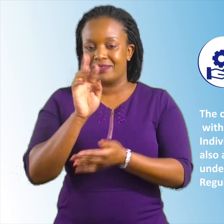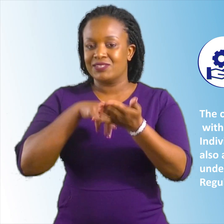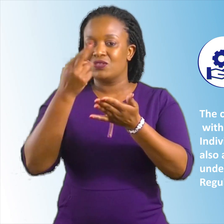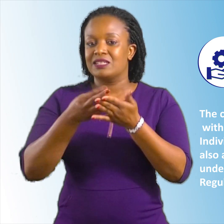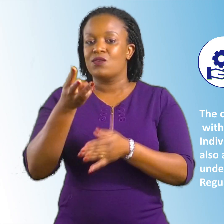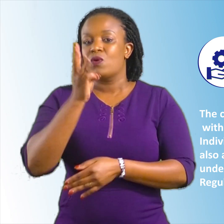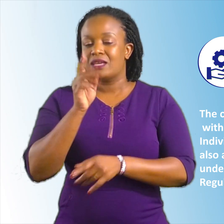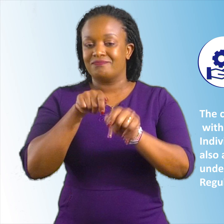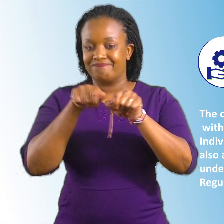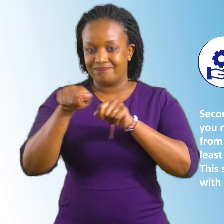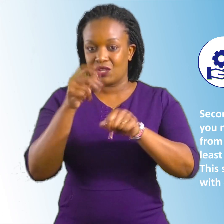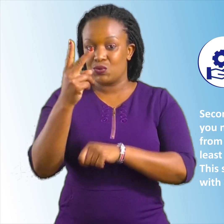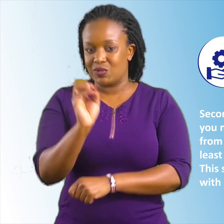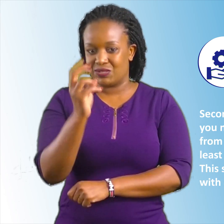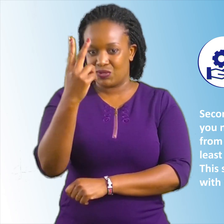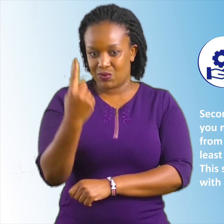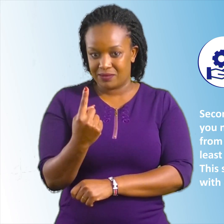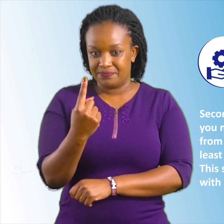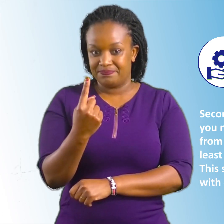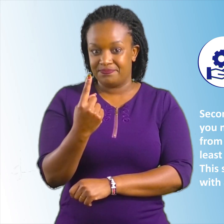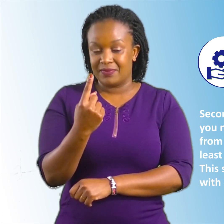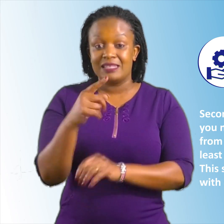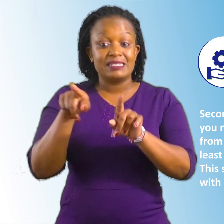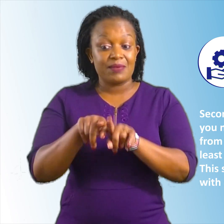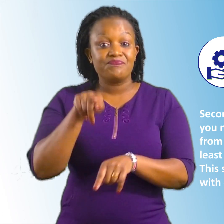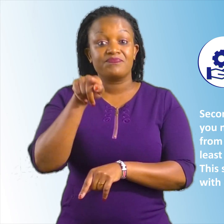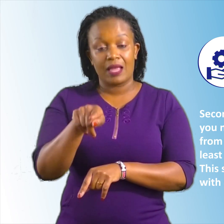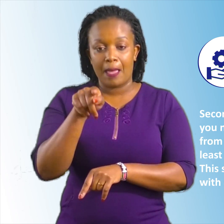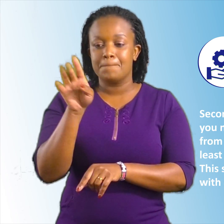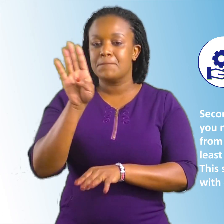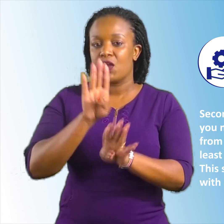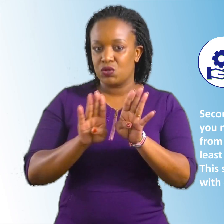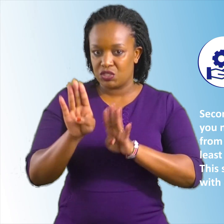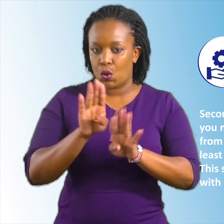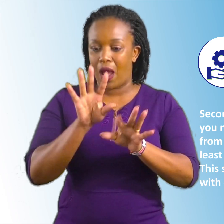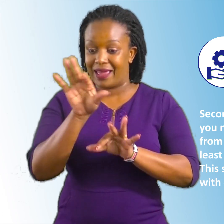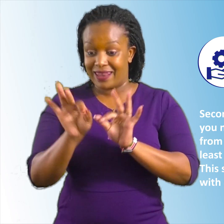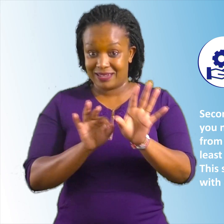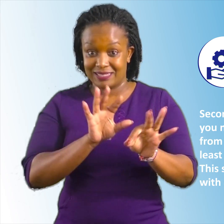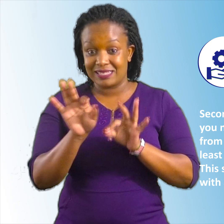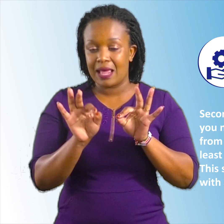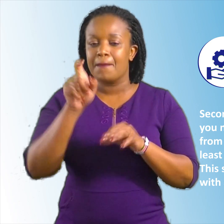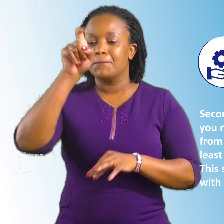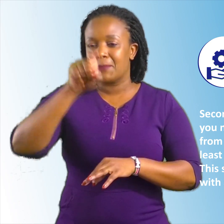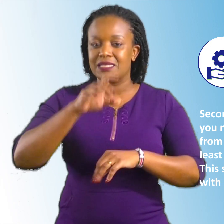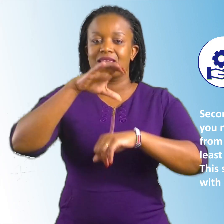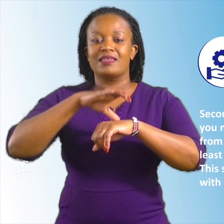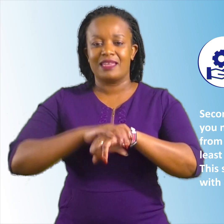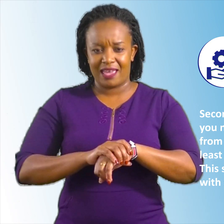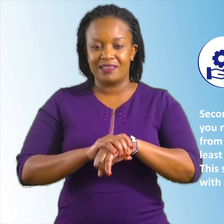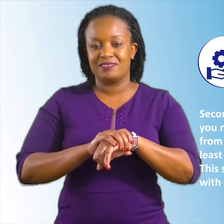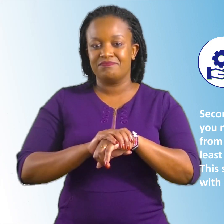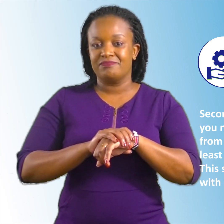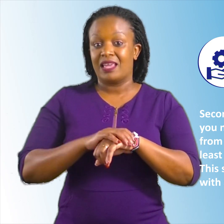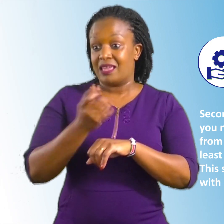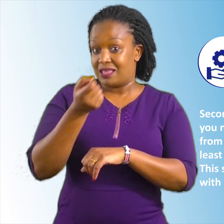Regulation 2021. The second is biological analysis. You need to obtain a sterilized